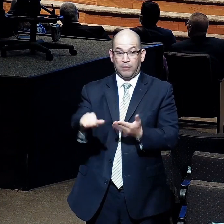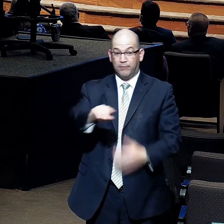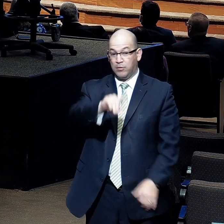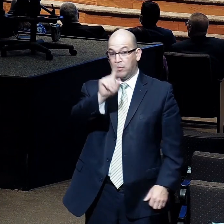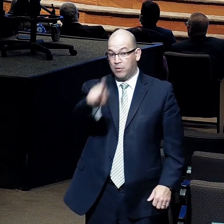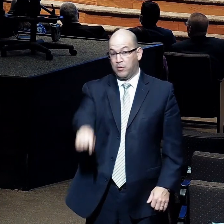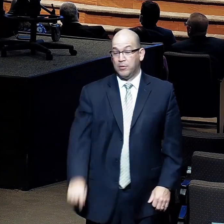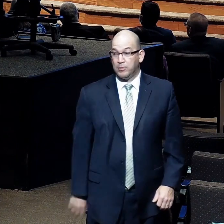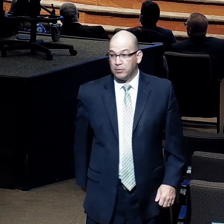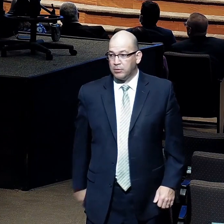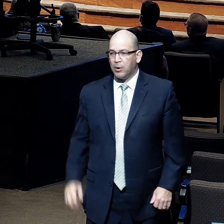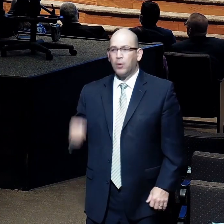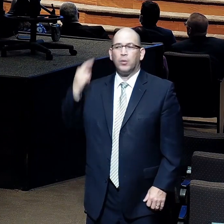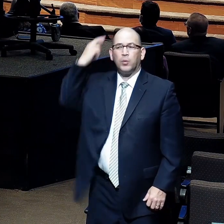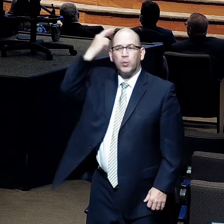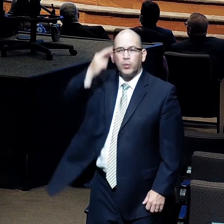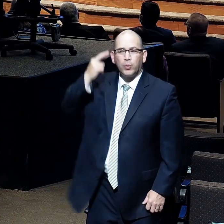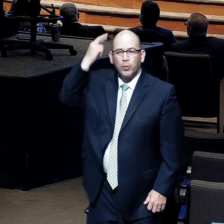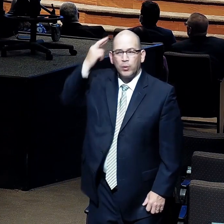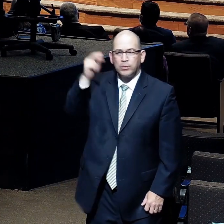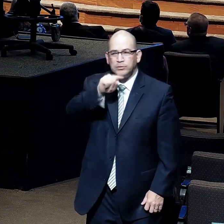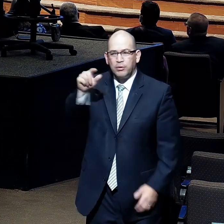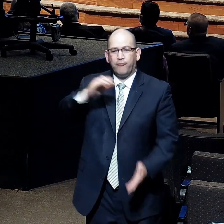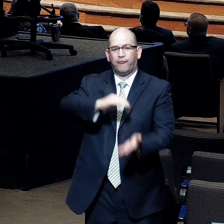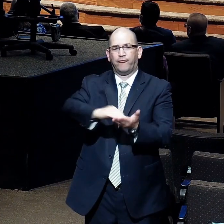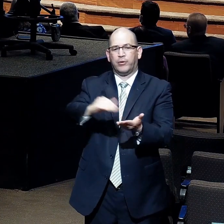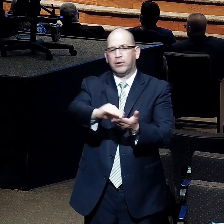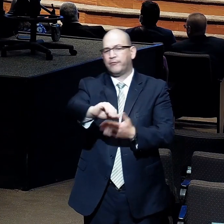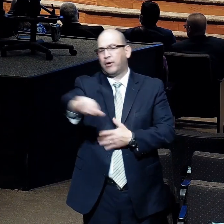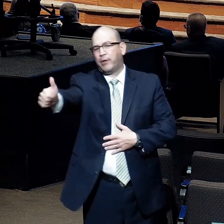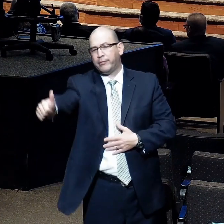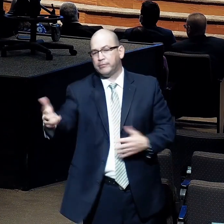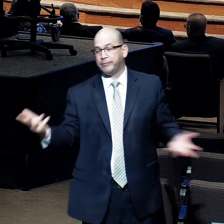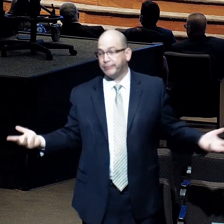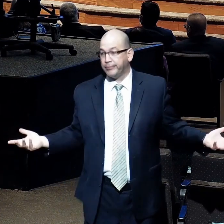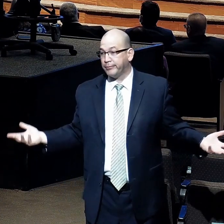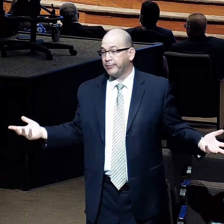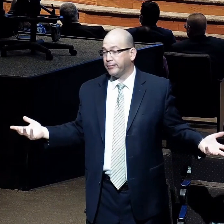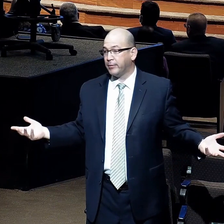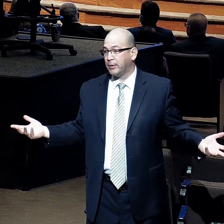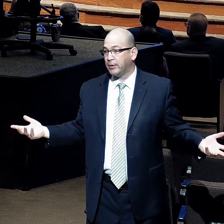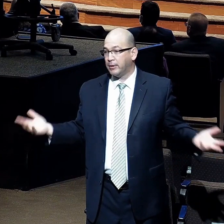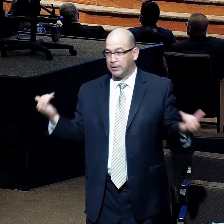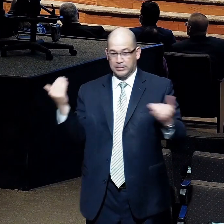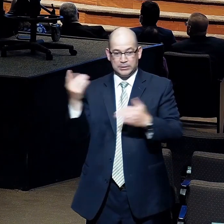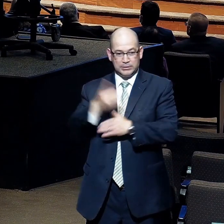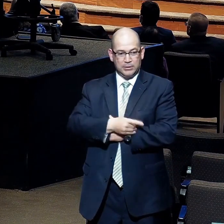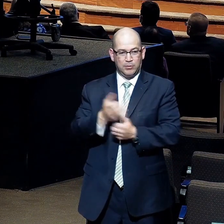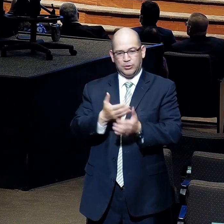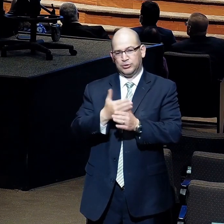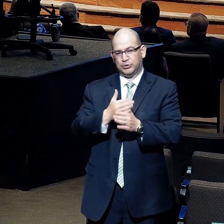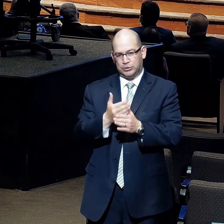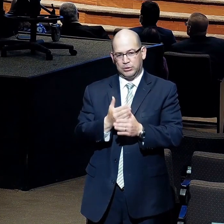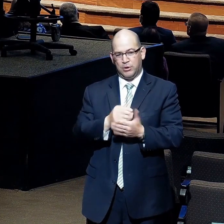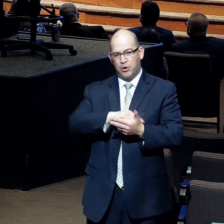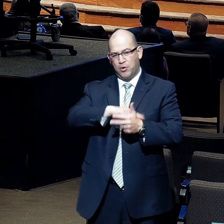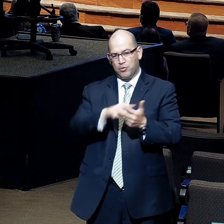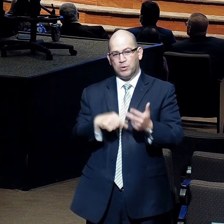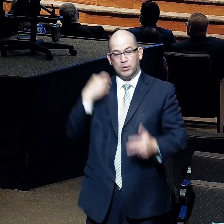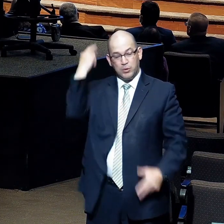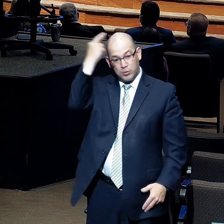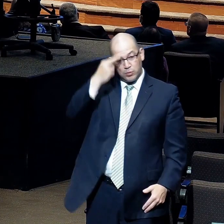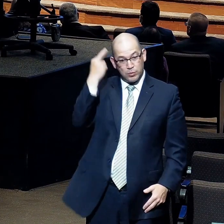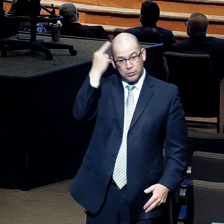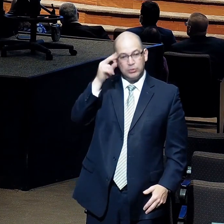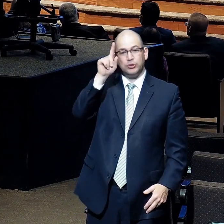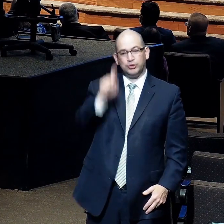your motive that drives you to forgive those who wrong you? Well, today, I want to share with you three reasons why you should